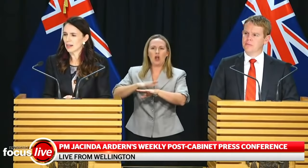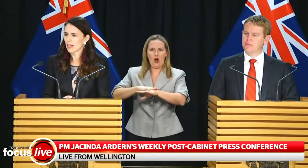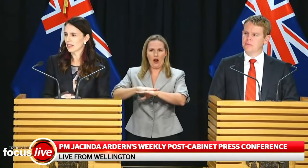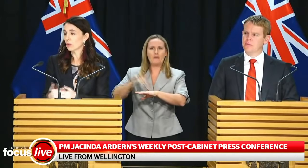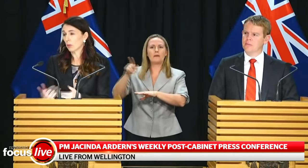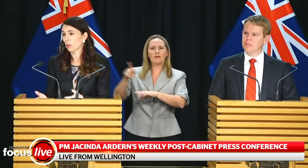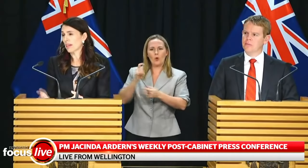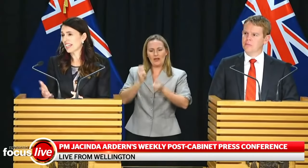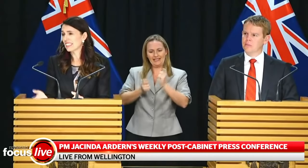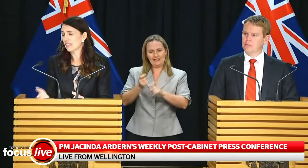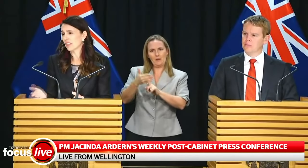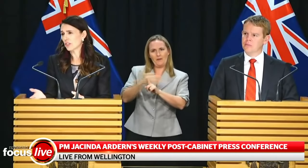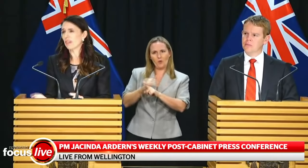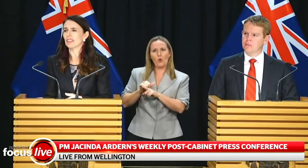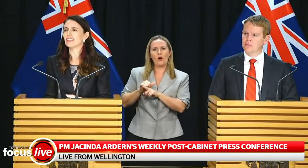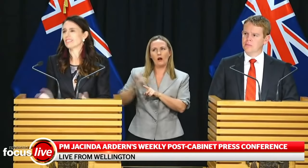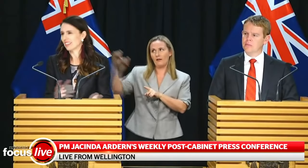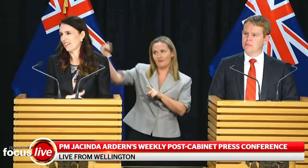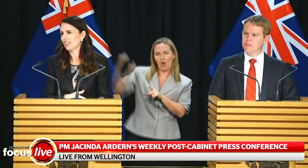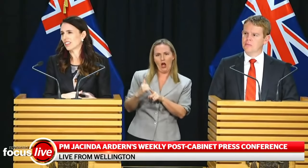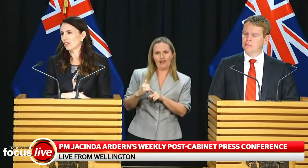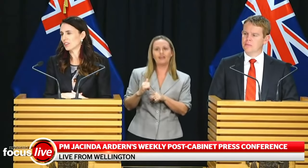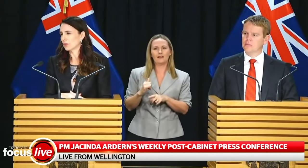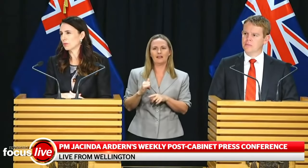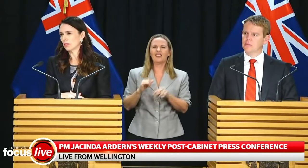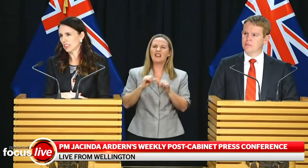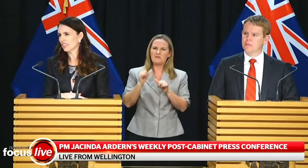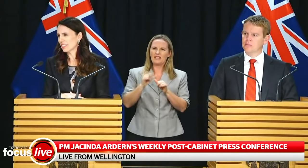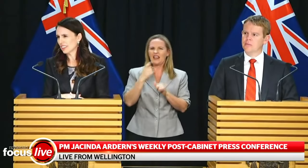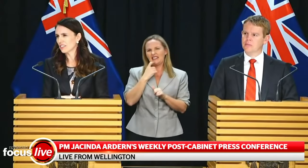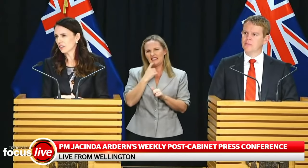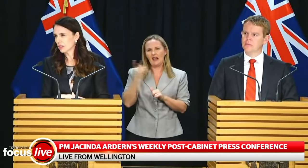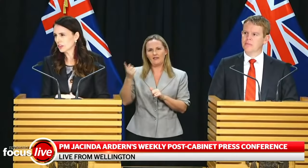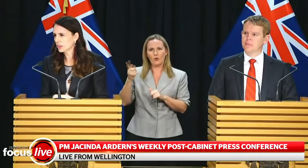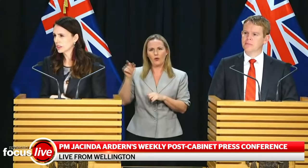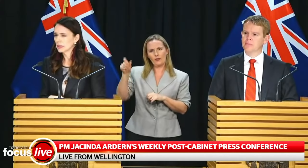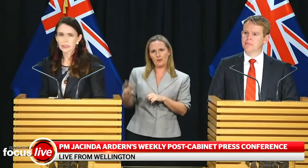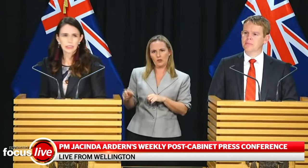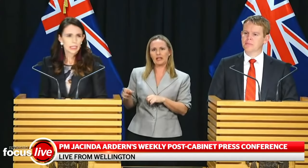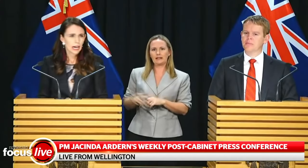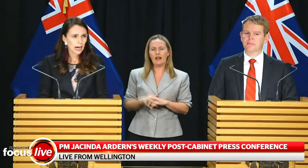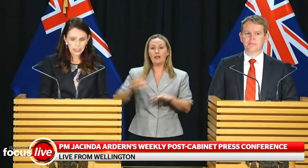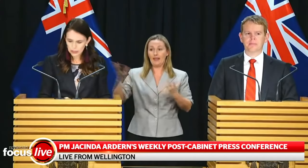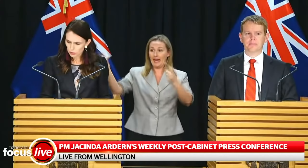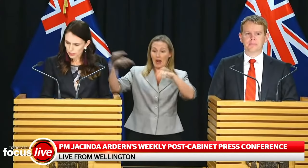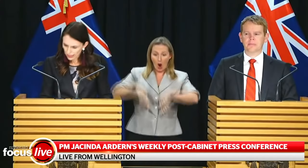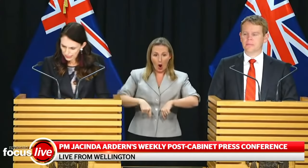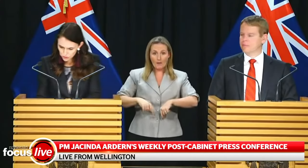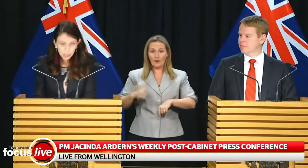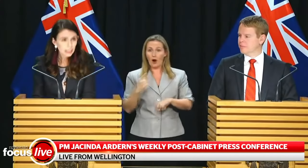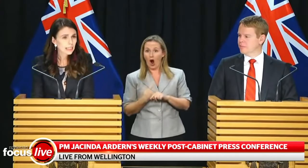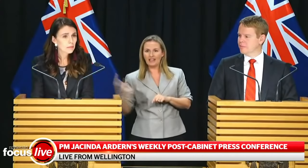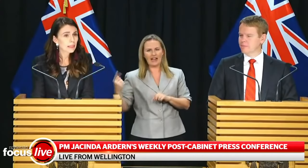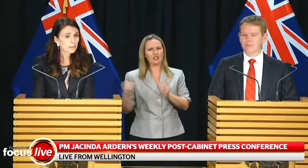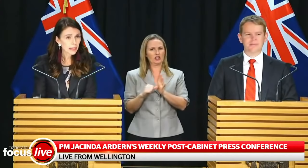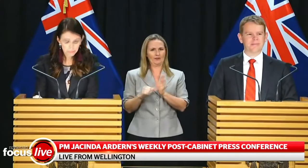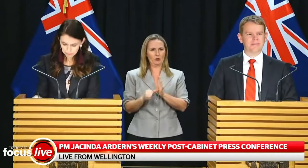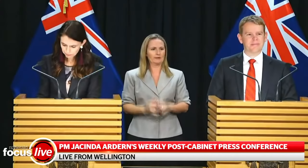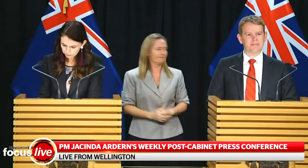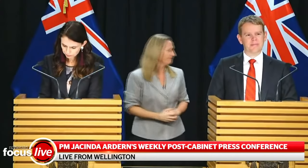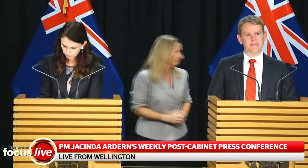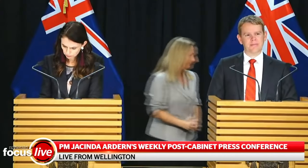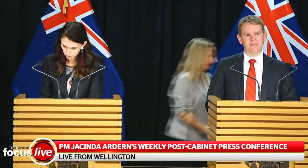in, and that would probably be easier for the traveller than having to go into a form of self-isolation on return. Sorry, I had Jenna and then Ben.